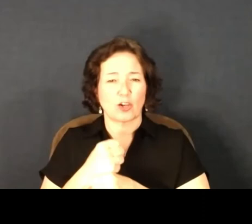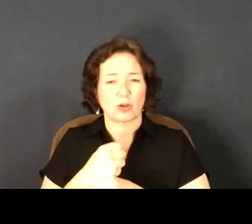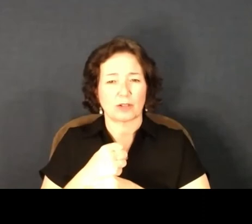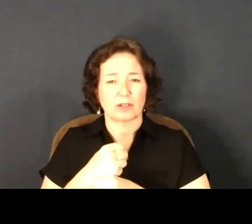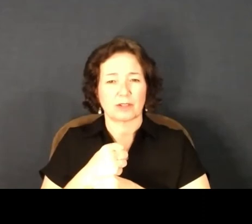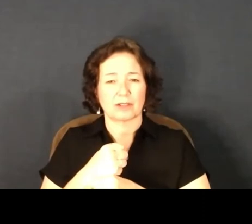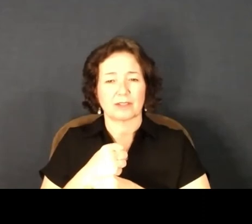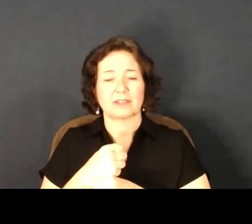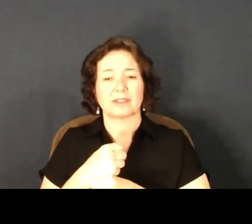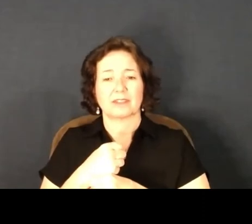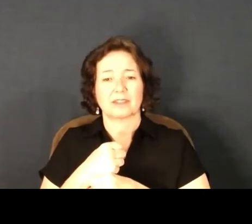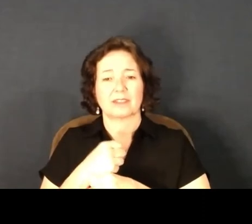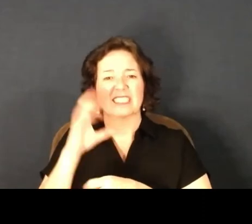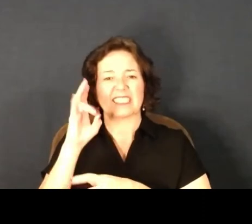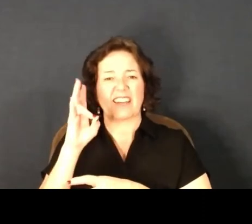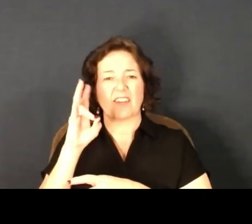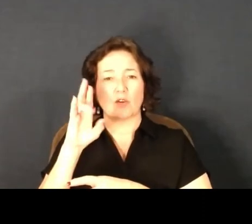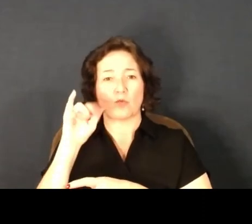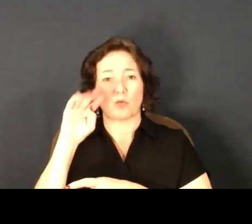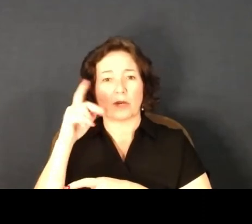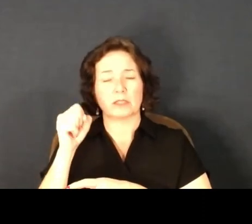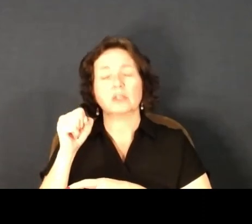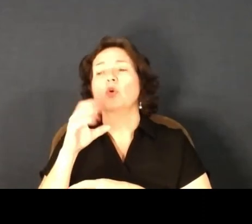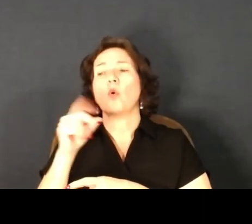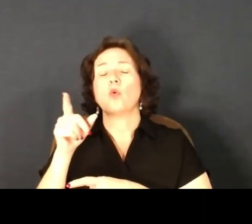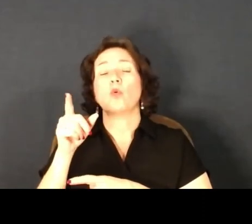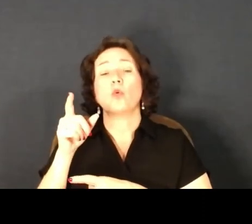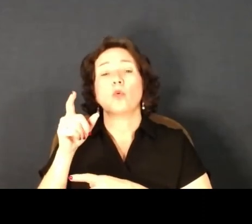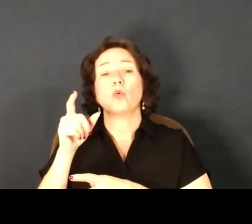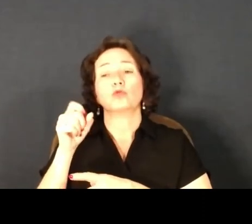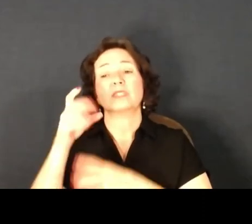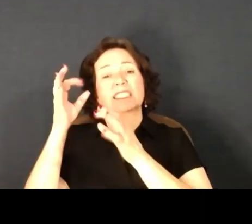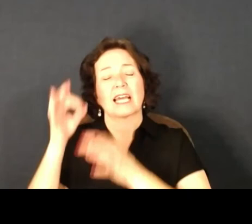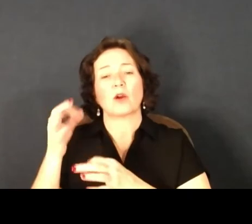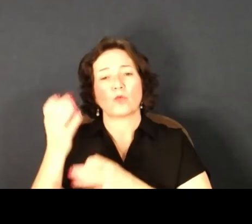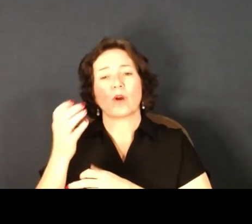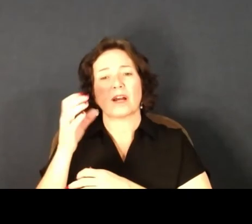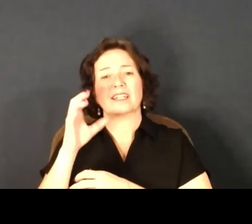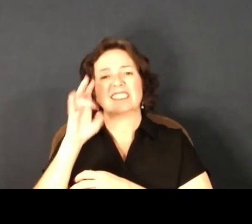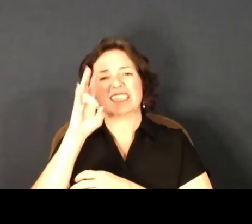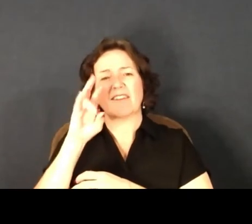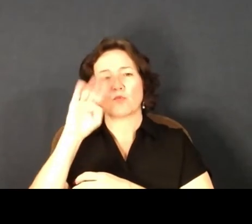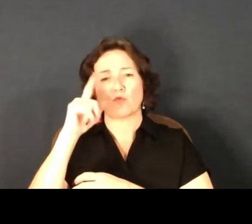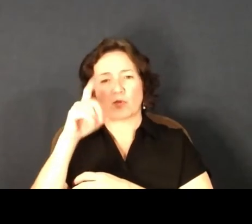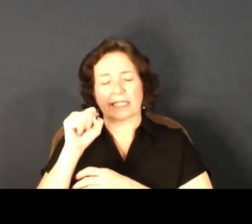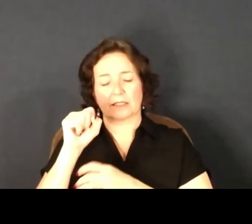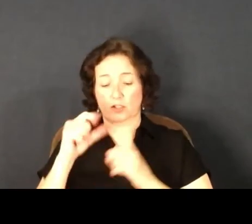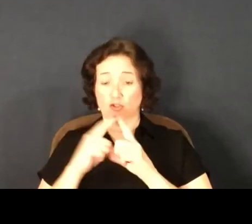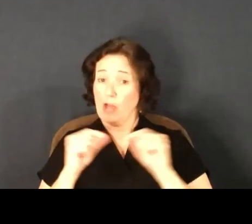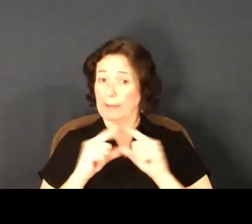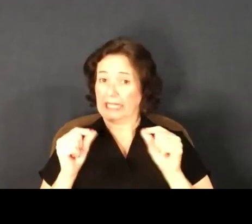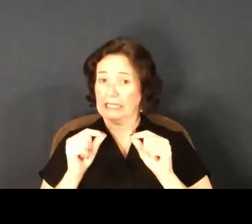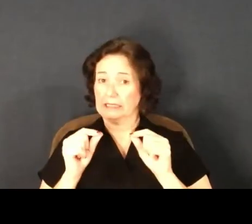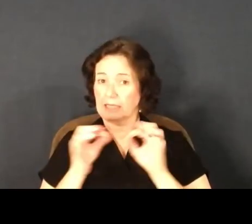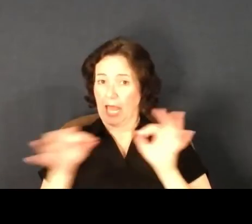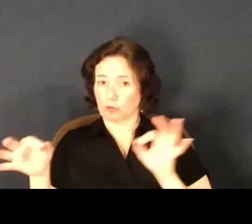7 rings. And she decided to have 7 rings tattooed in Japanese onto the palm of